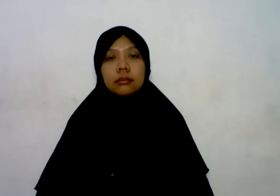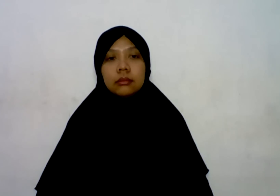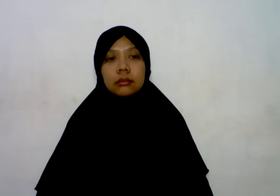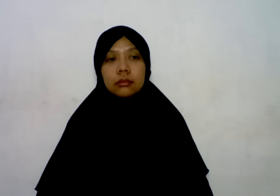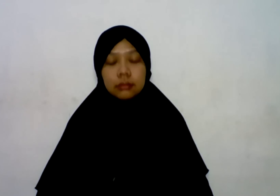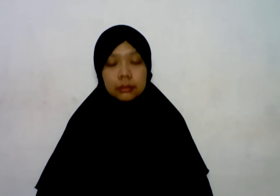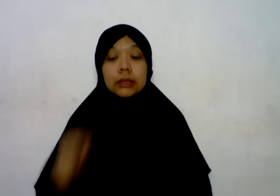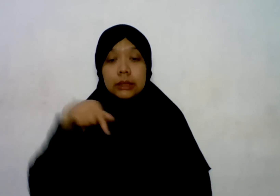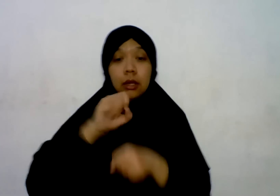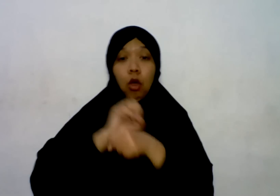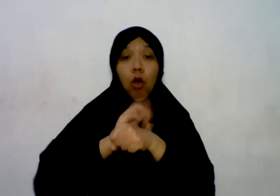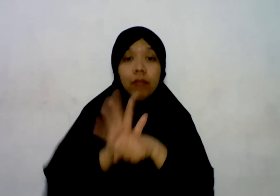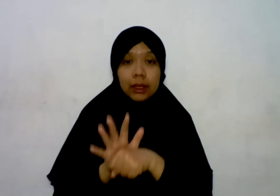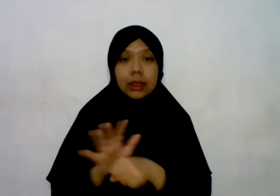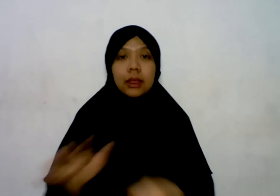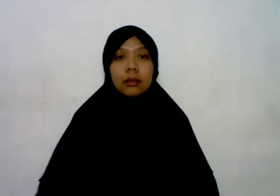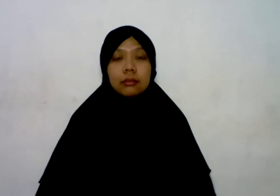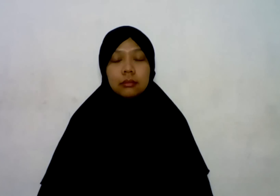COVID-19 is really